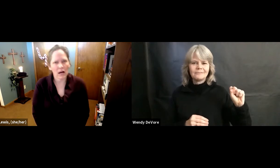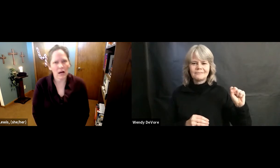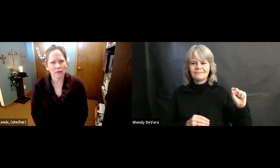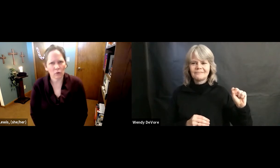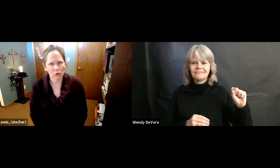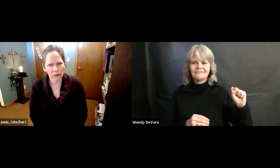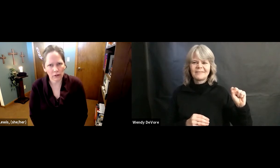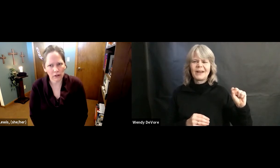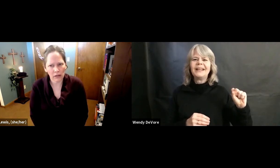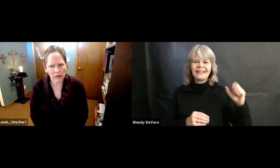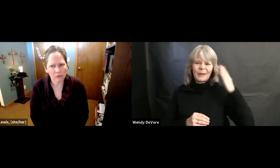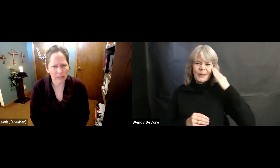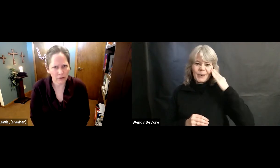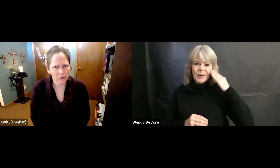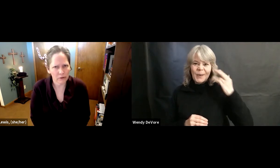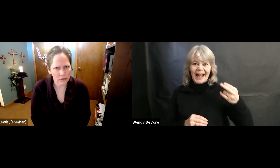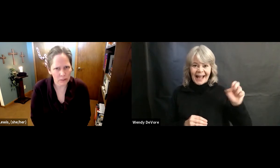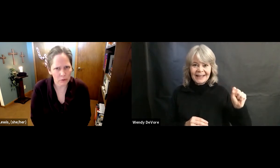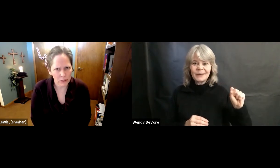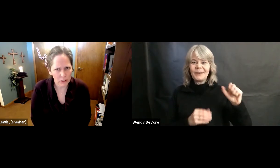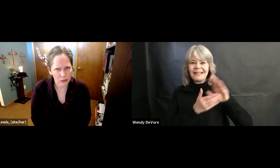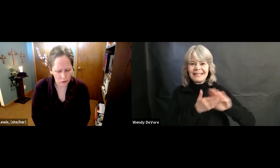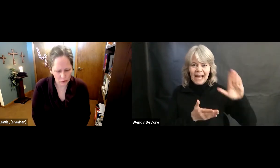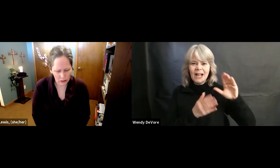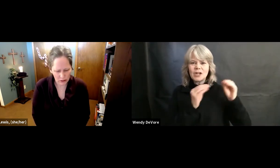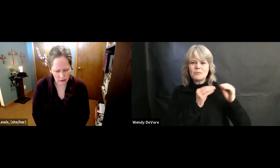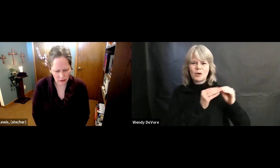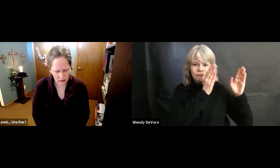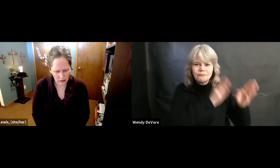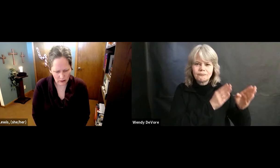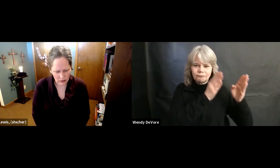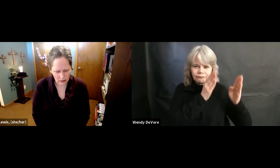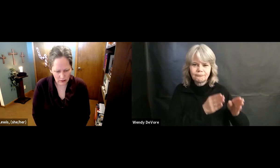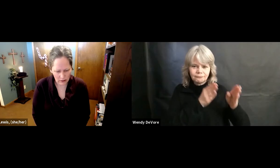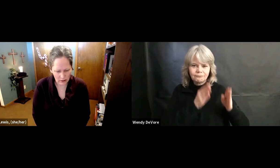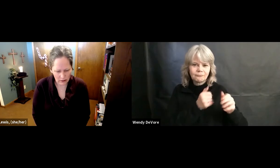there's a lot of order. Everybody knows what they're supposed to do.